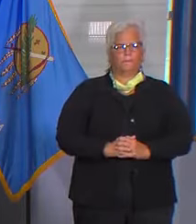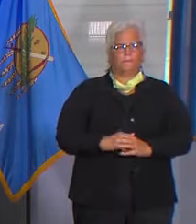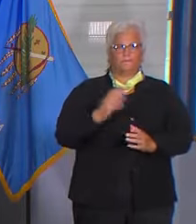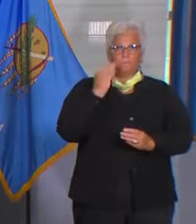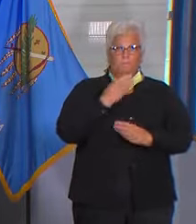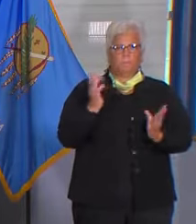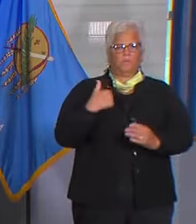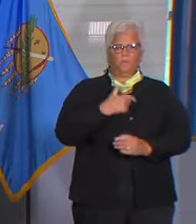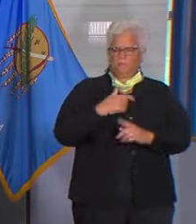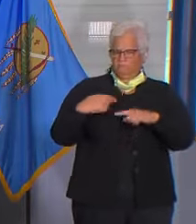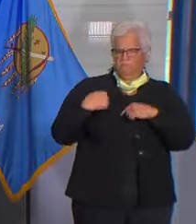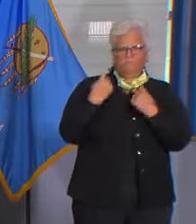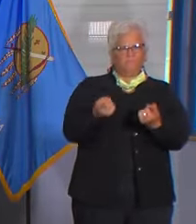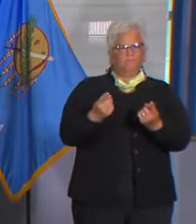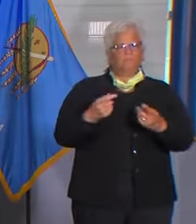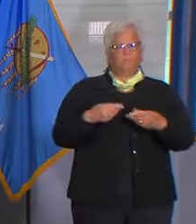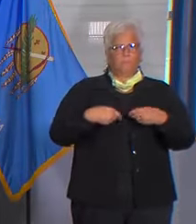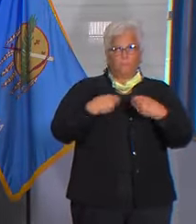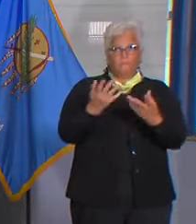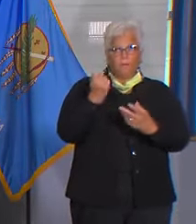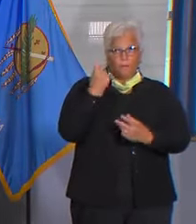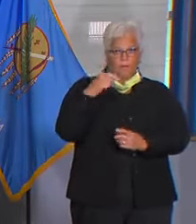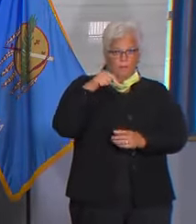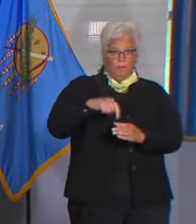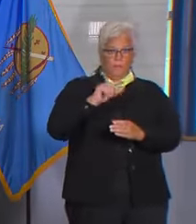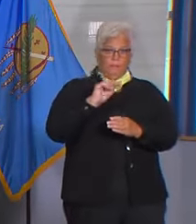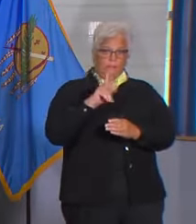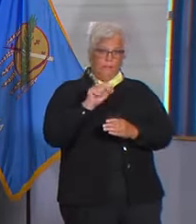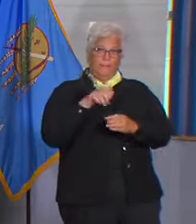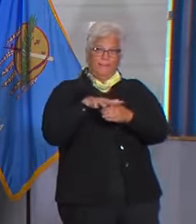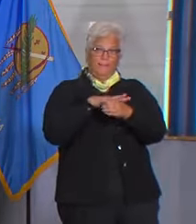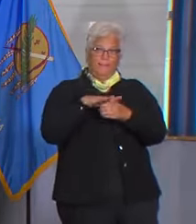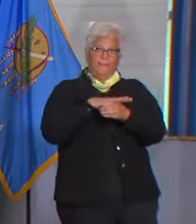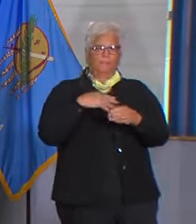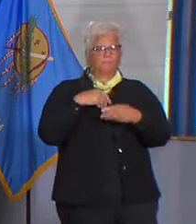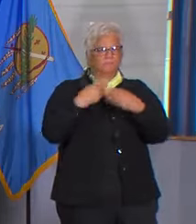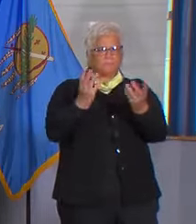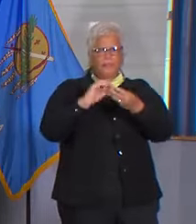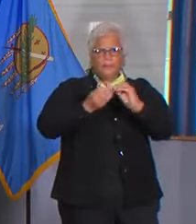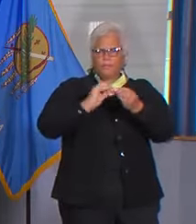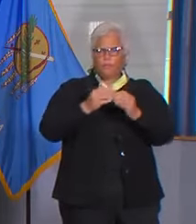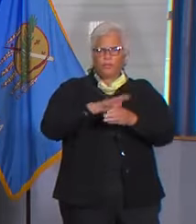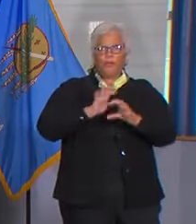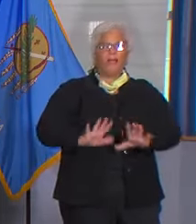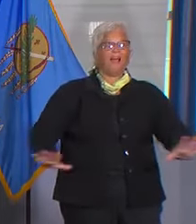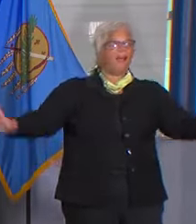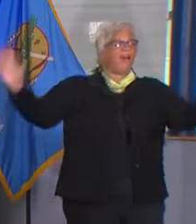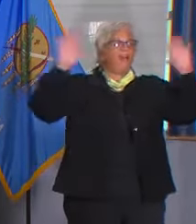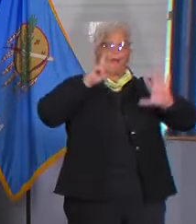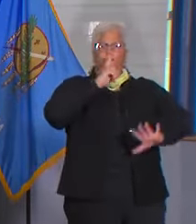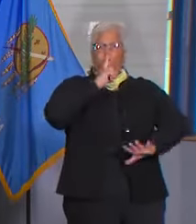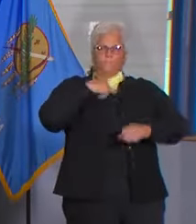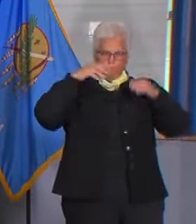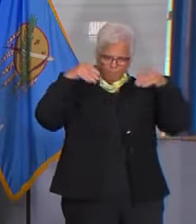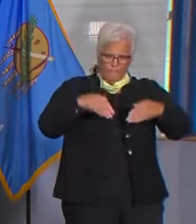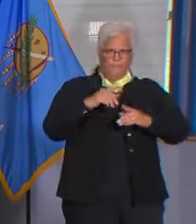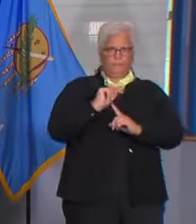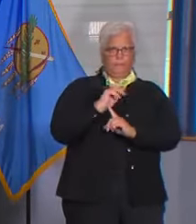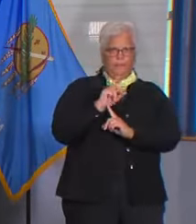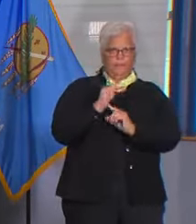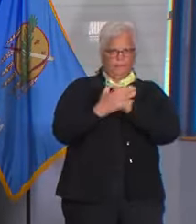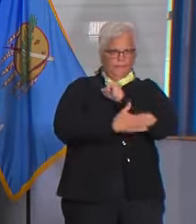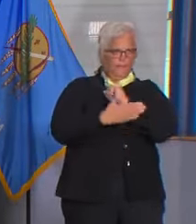work with businesses to help them stay open. Last thing we want to see is businesses shut down again. Our liaison officer has been doing an excellent